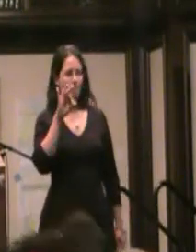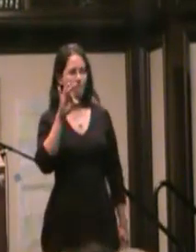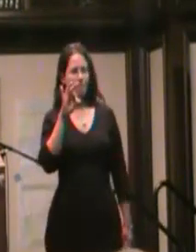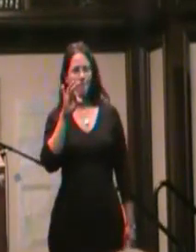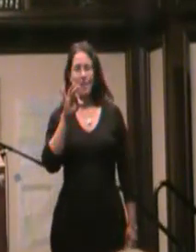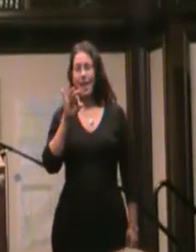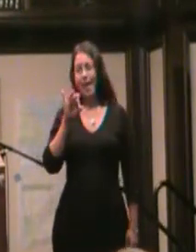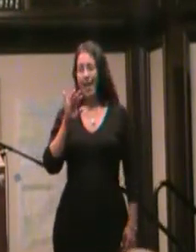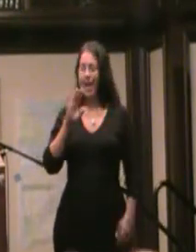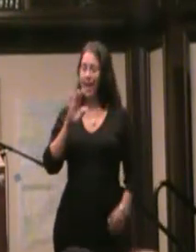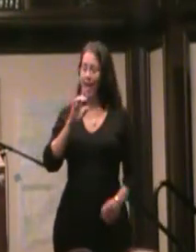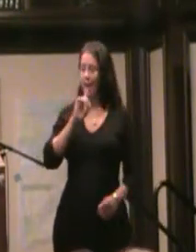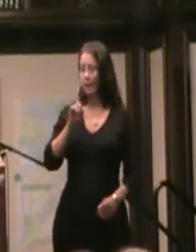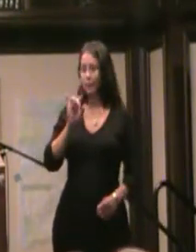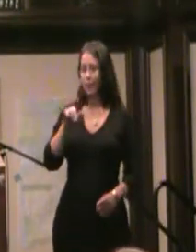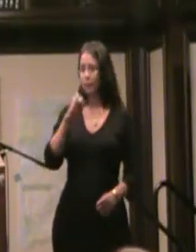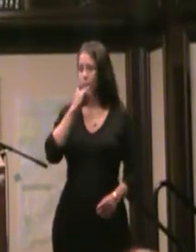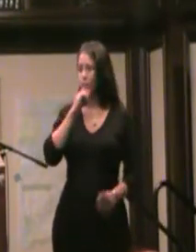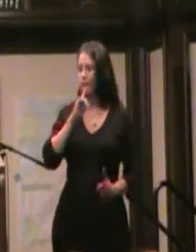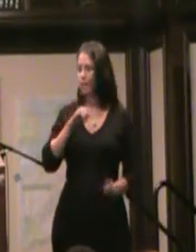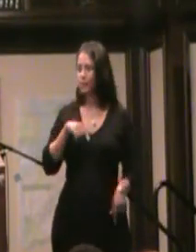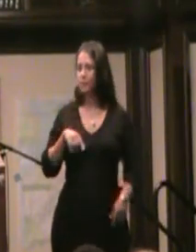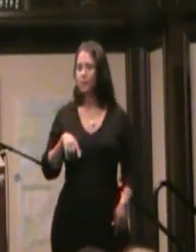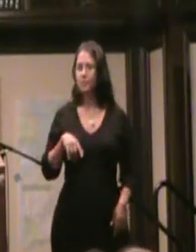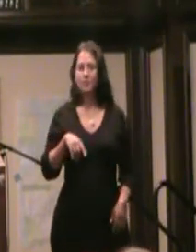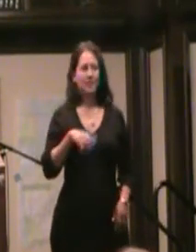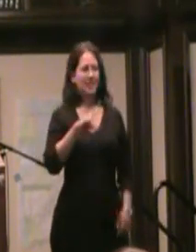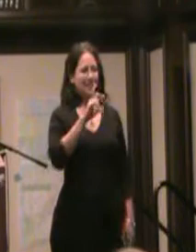Actually, that's the wrong answer.